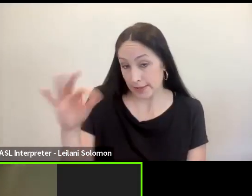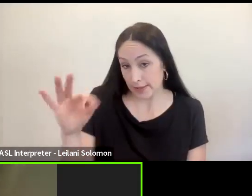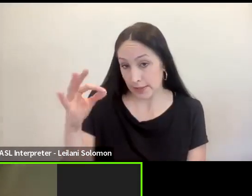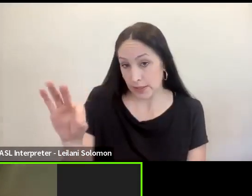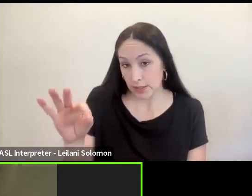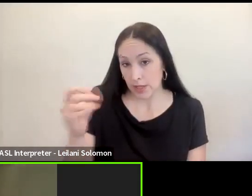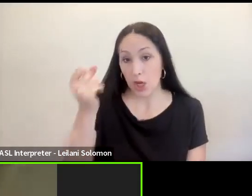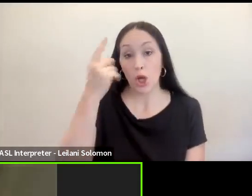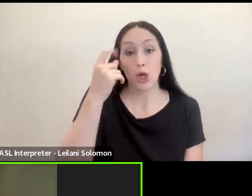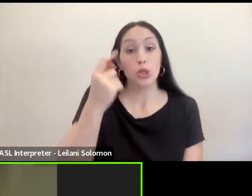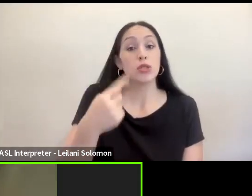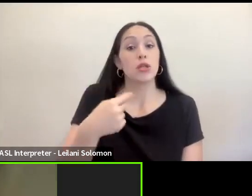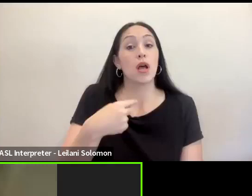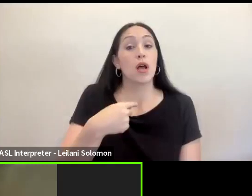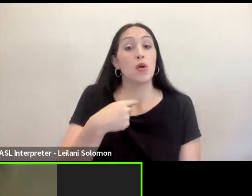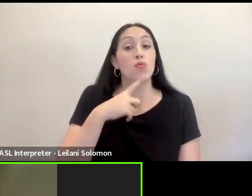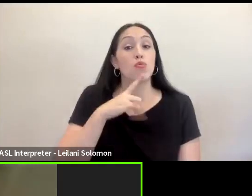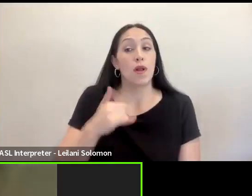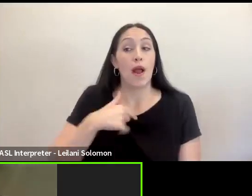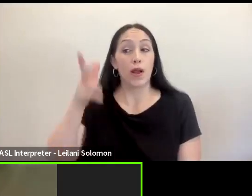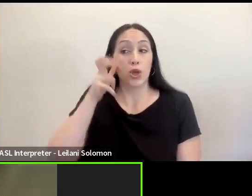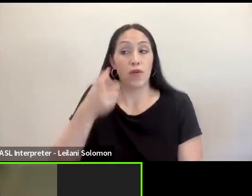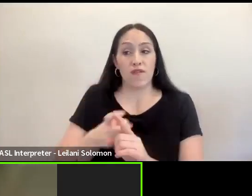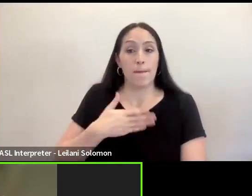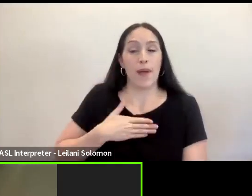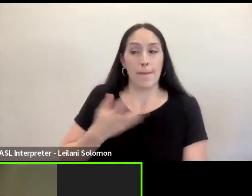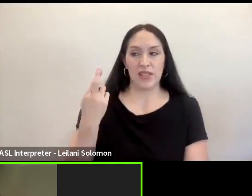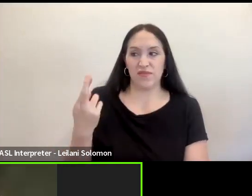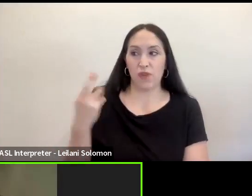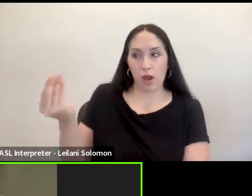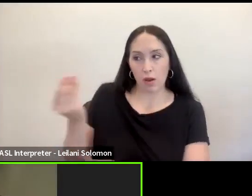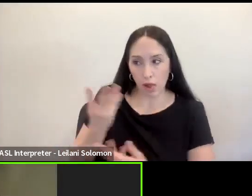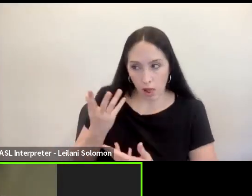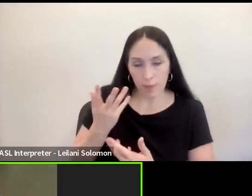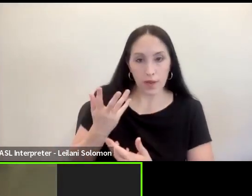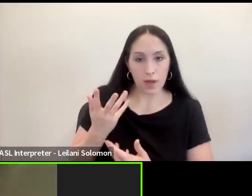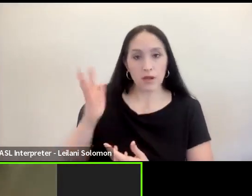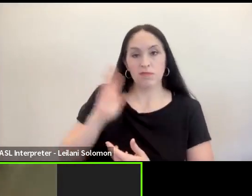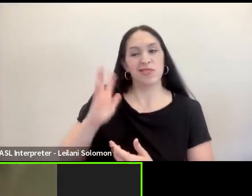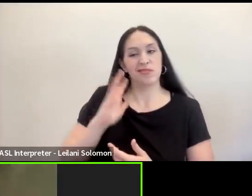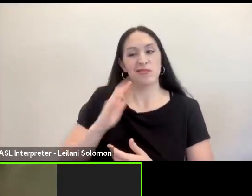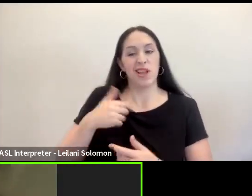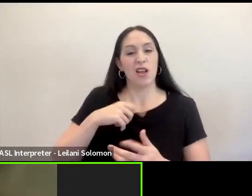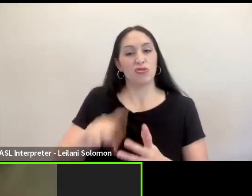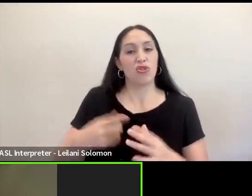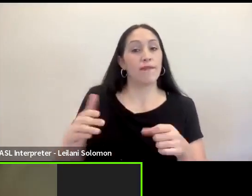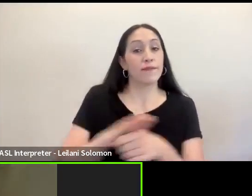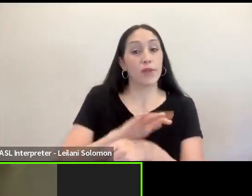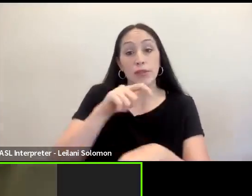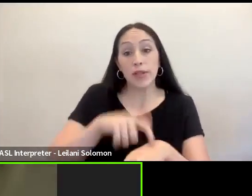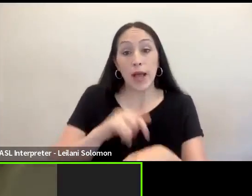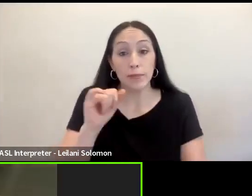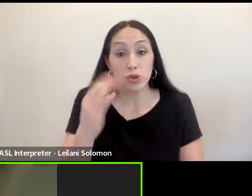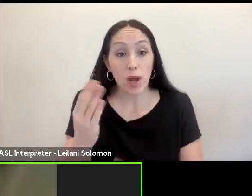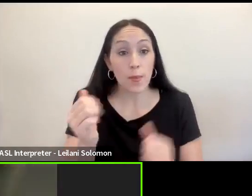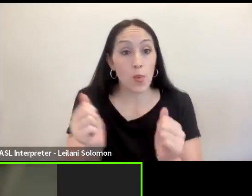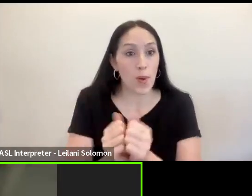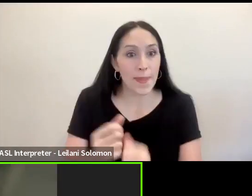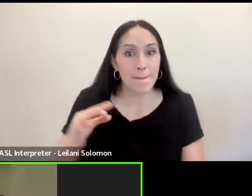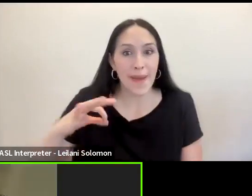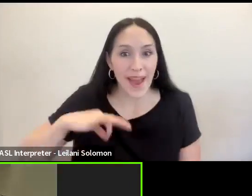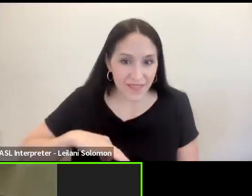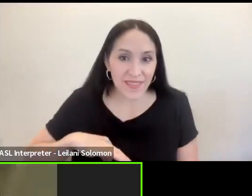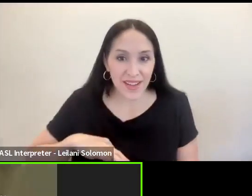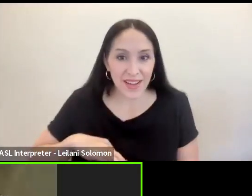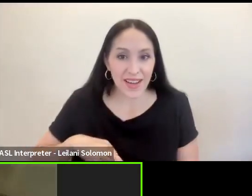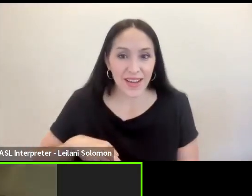out about Able through my best friend because I started at that time a full-time job with benefits, which is like the dream come true for a